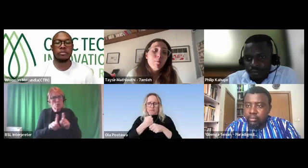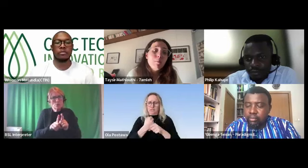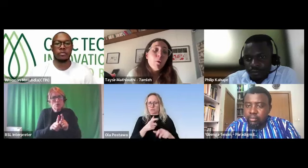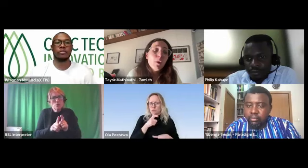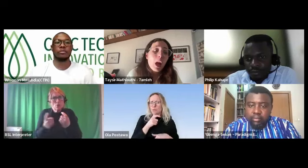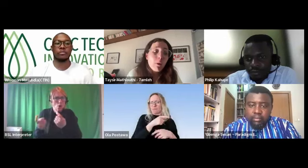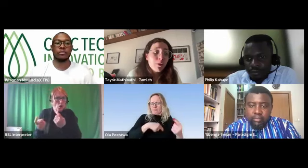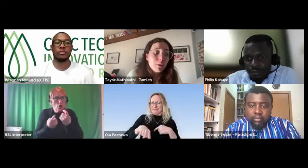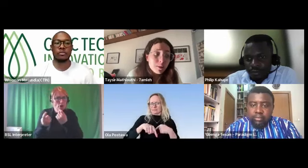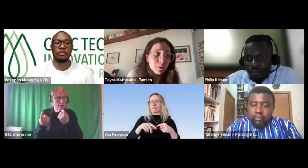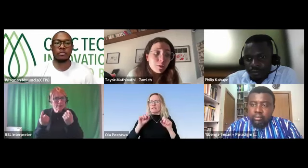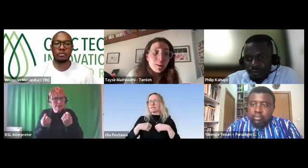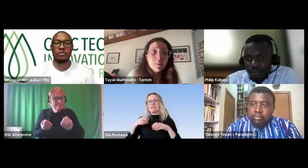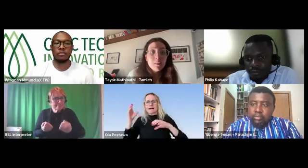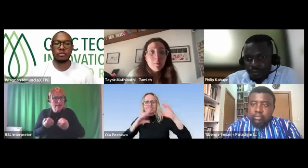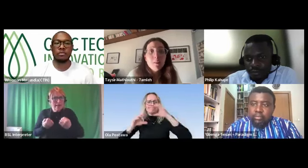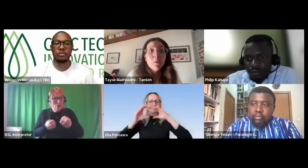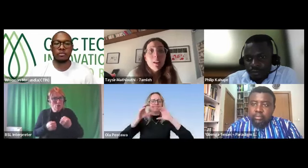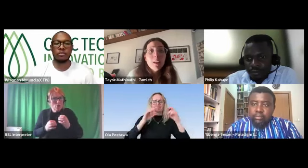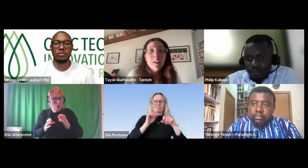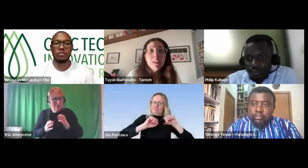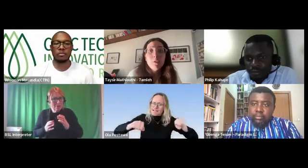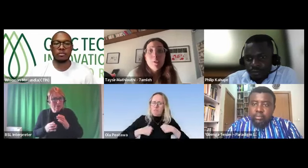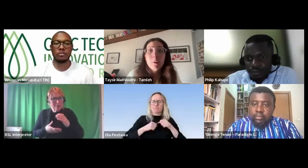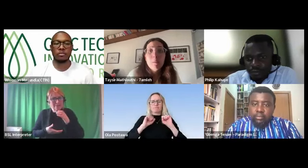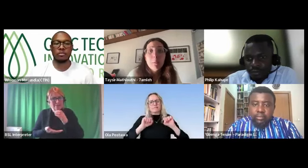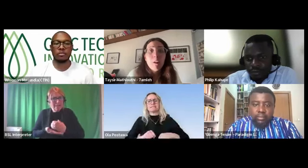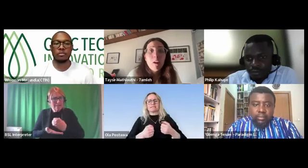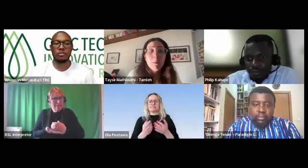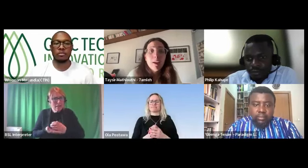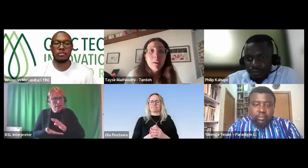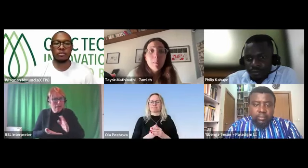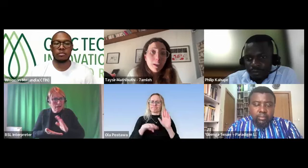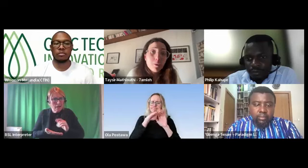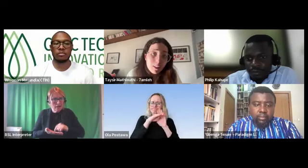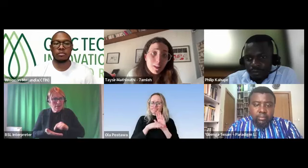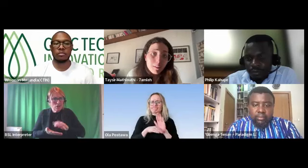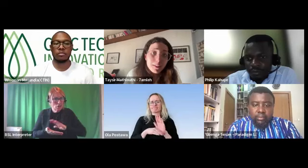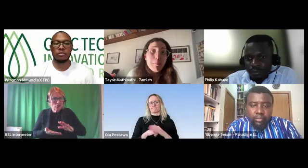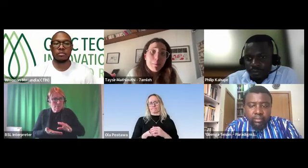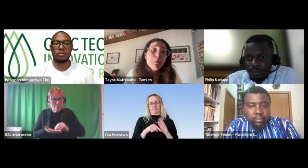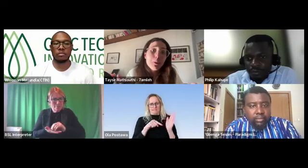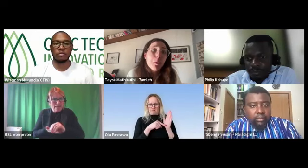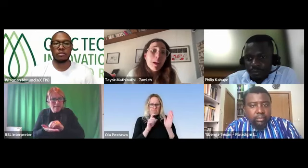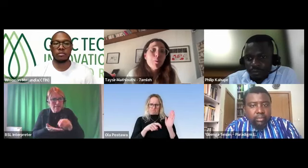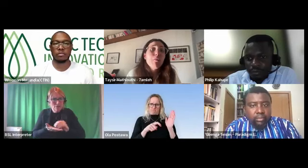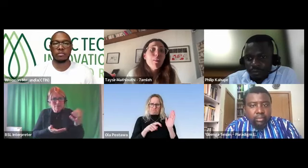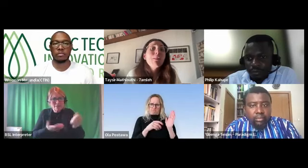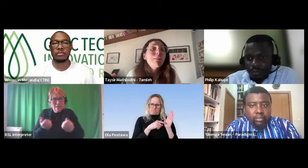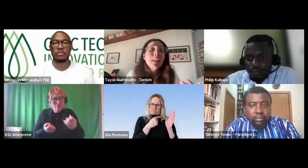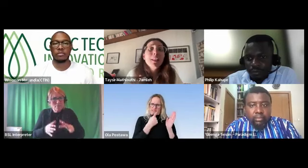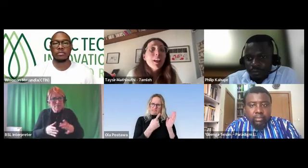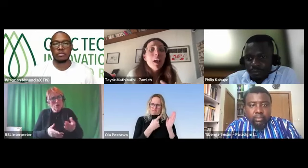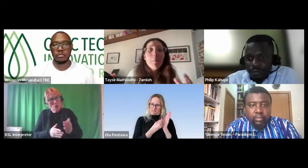maybe our sector isn't meant to be a sector where people are being paid with salaries. Maybe we should go back